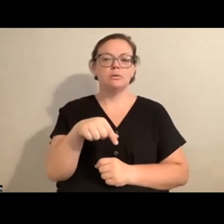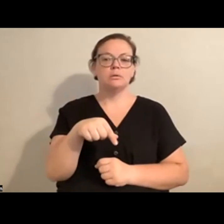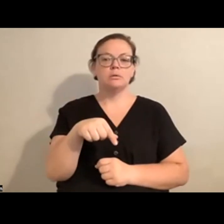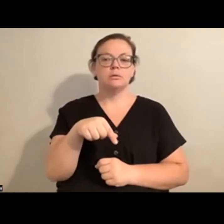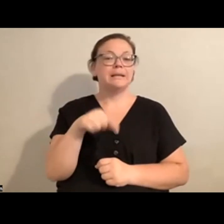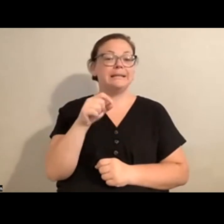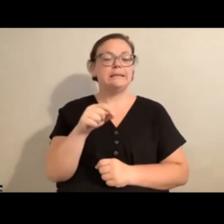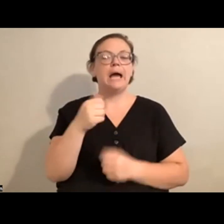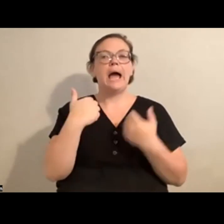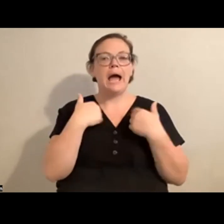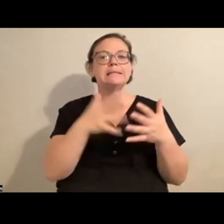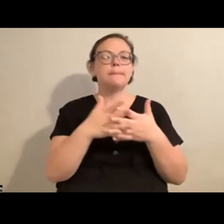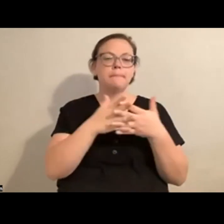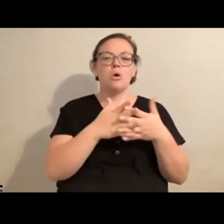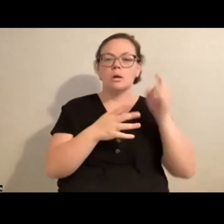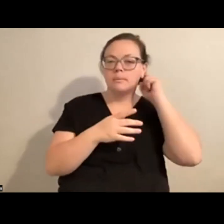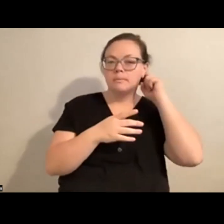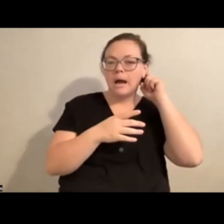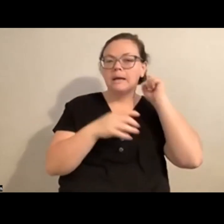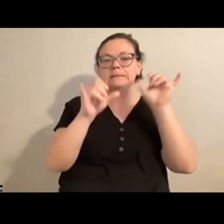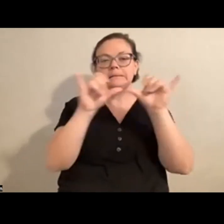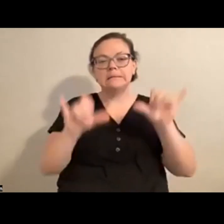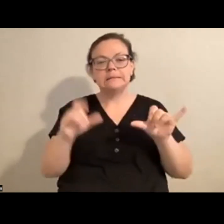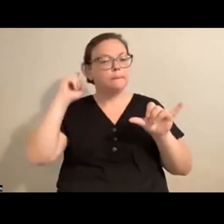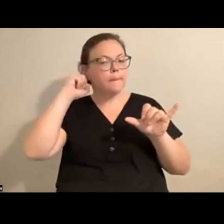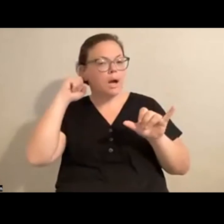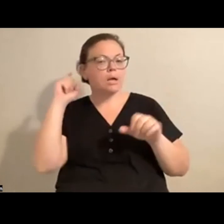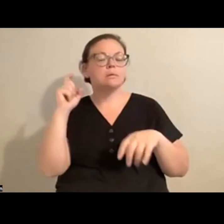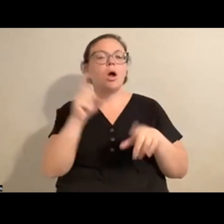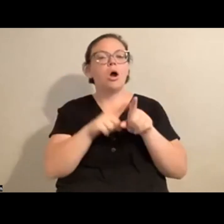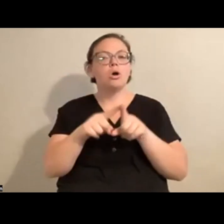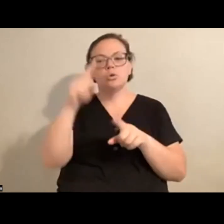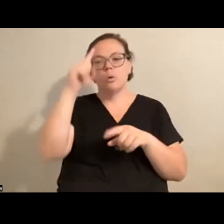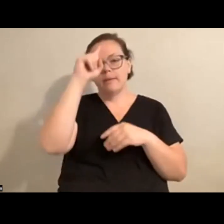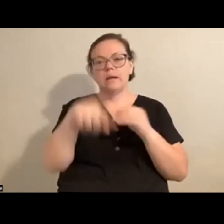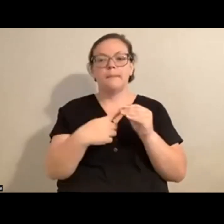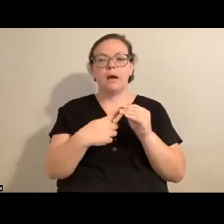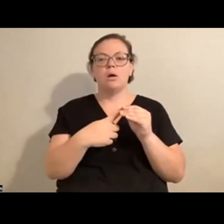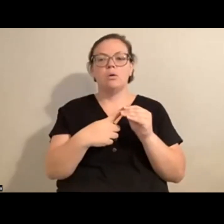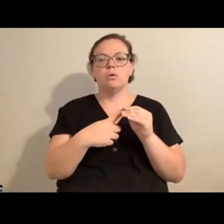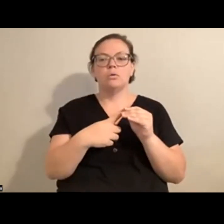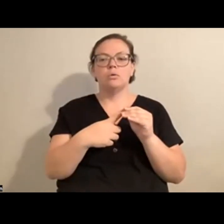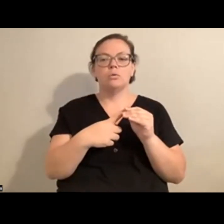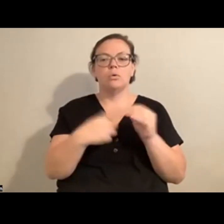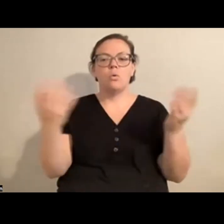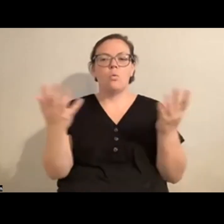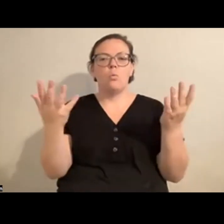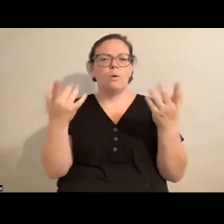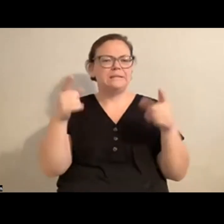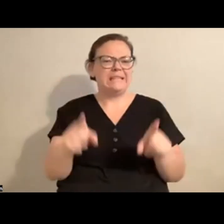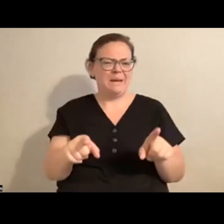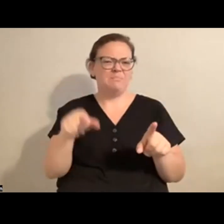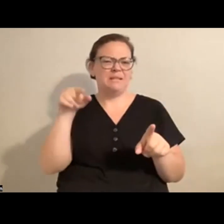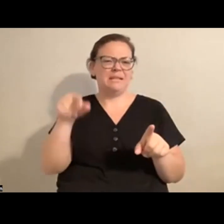certainly has America in mind, it has systems in mind. And I also think about what's going on in this poet's life